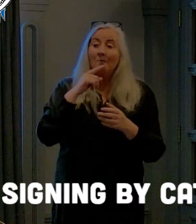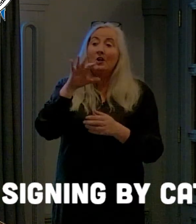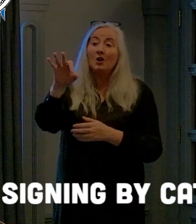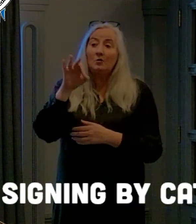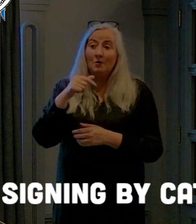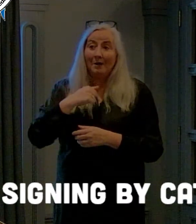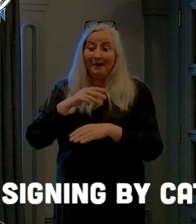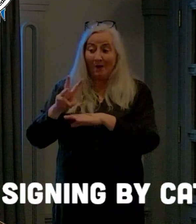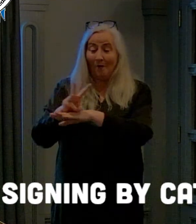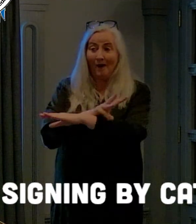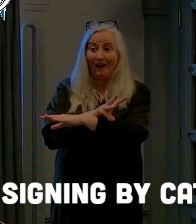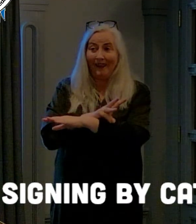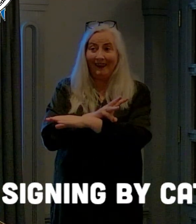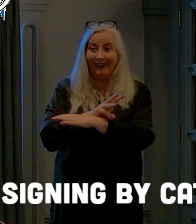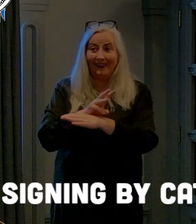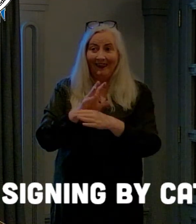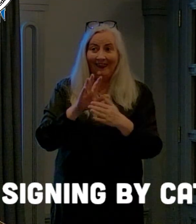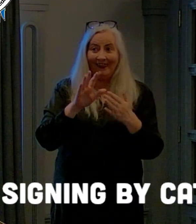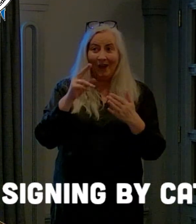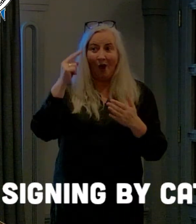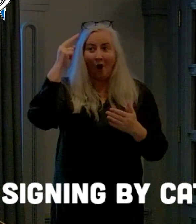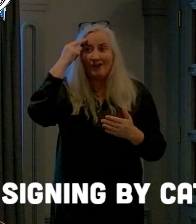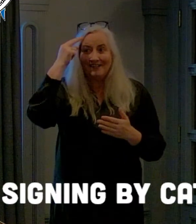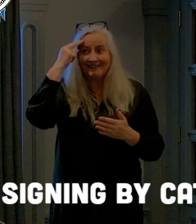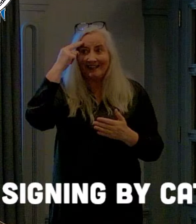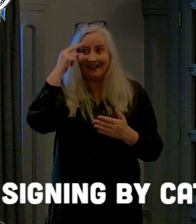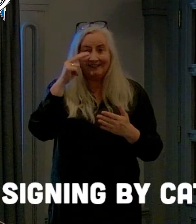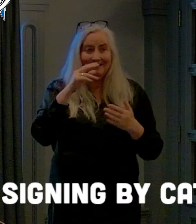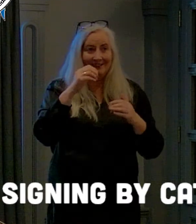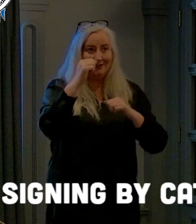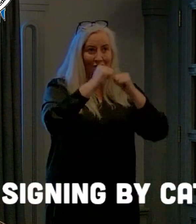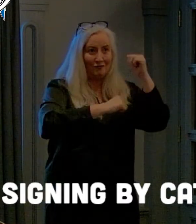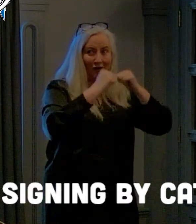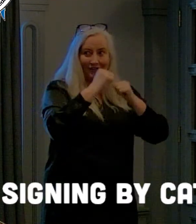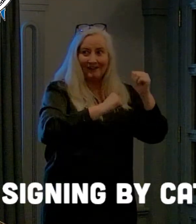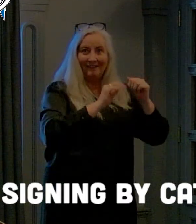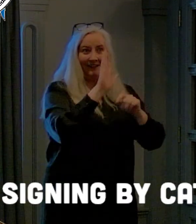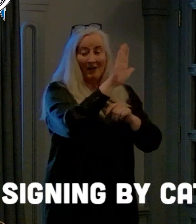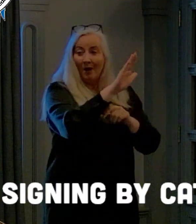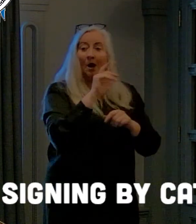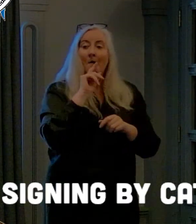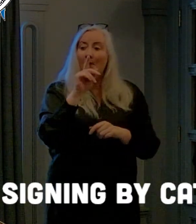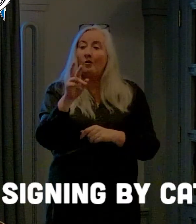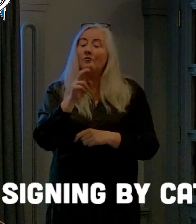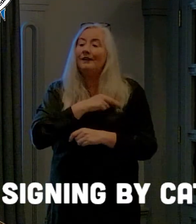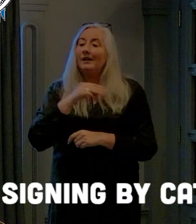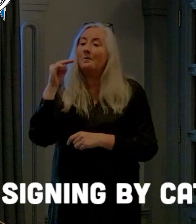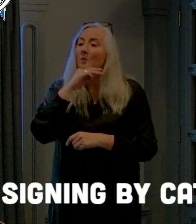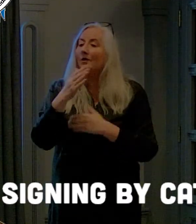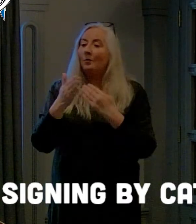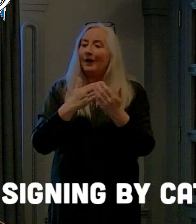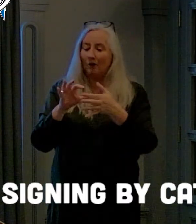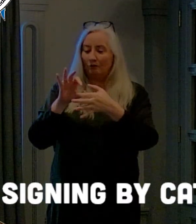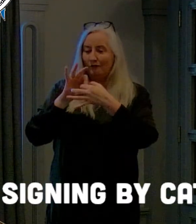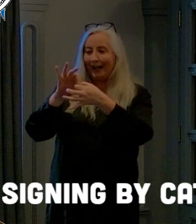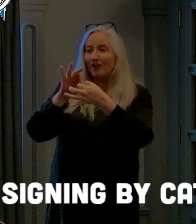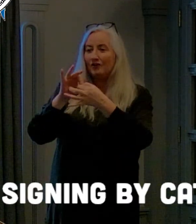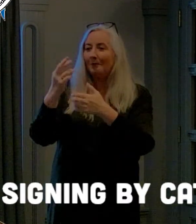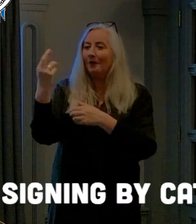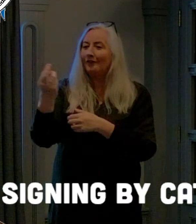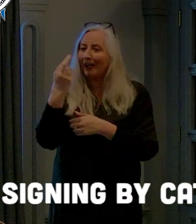it even more fully, but it's the relationships that you build with the people who you work with in the council that, you know, helps you